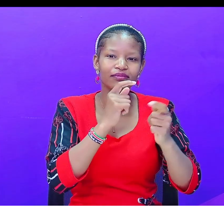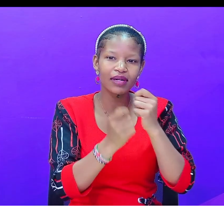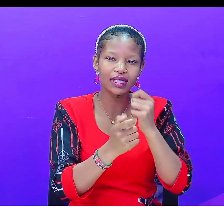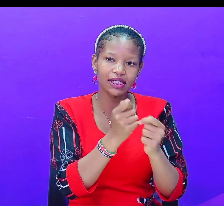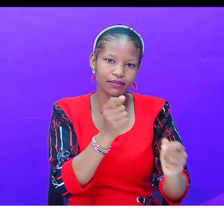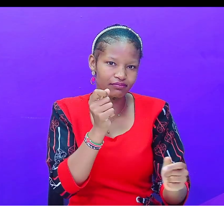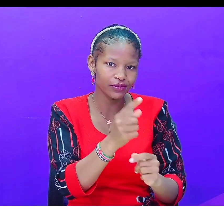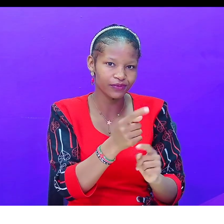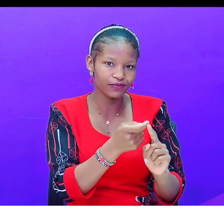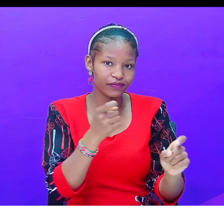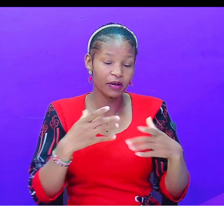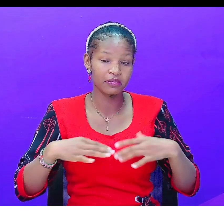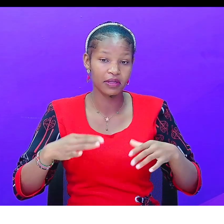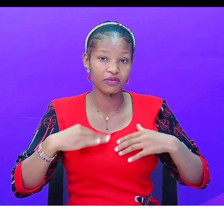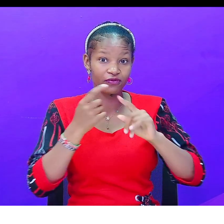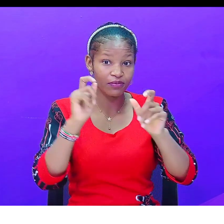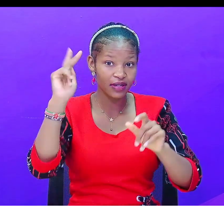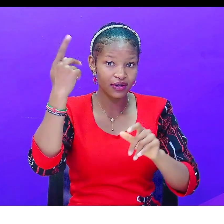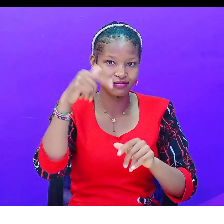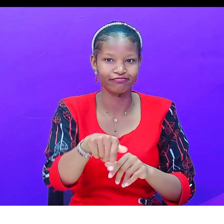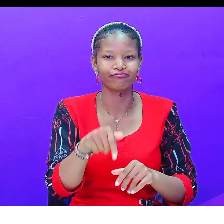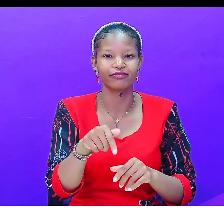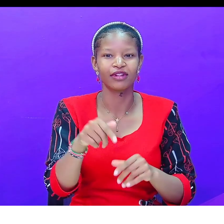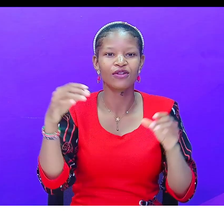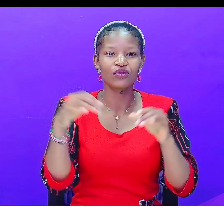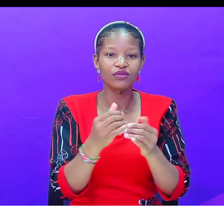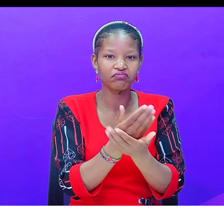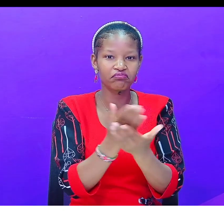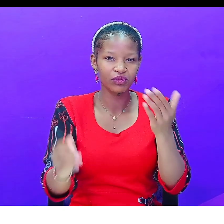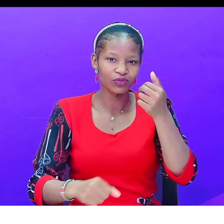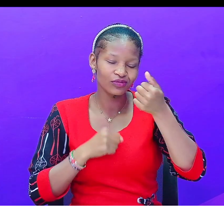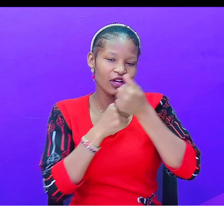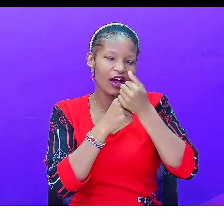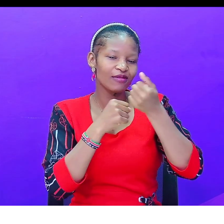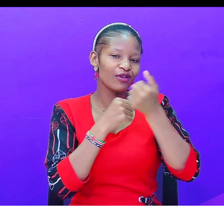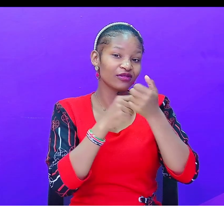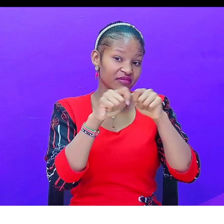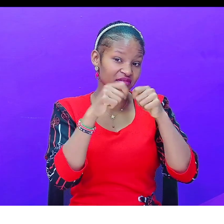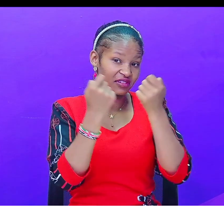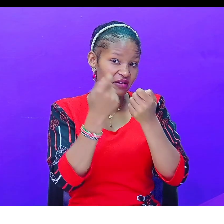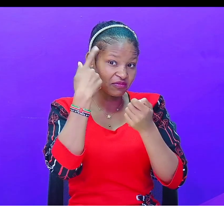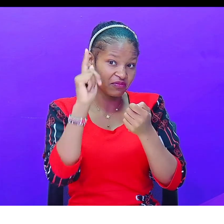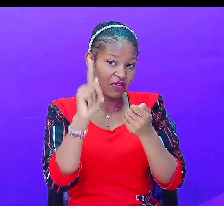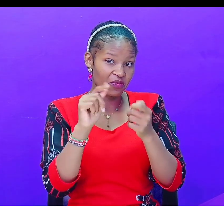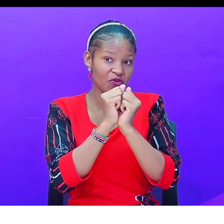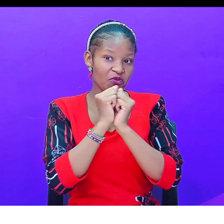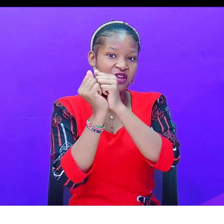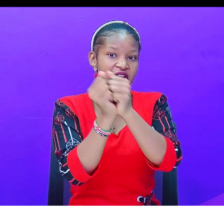President William Ruto said that yesterday's by-elections sent a strong message from the people of Kenya, demonstrating